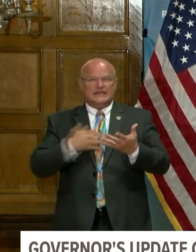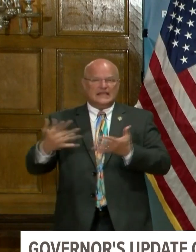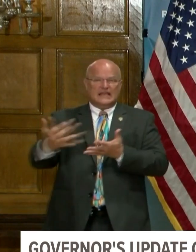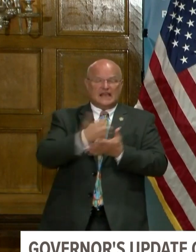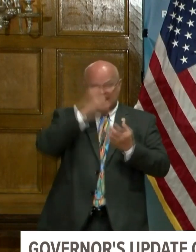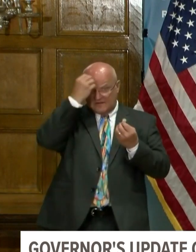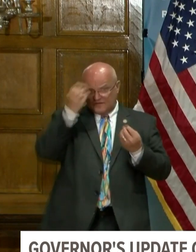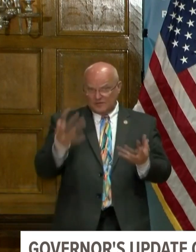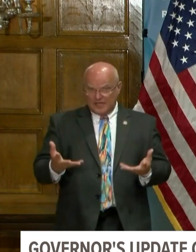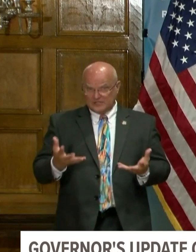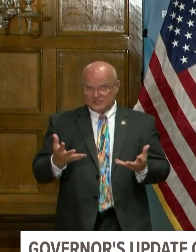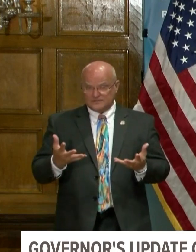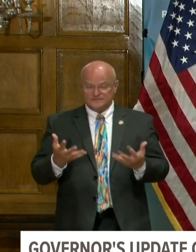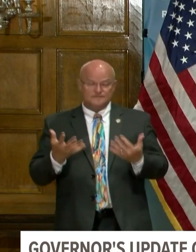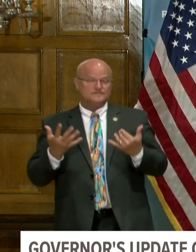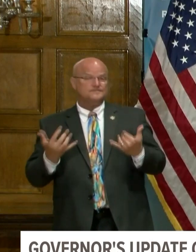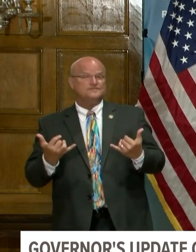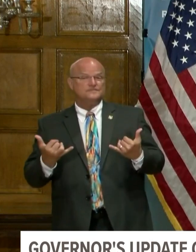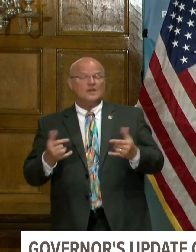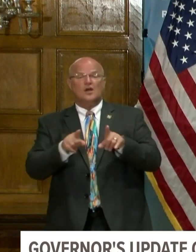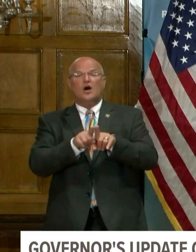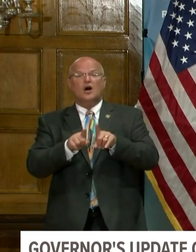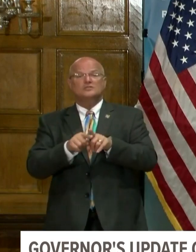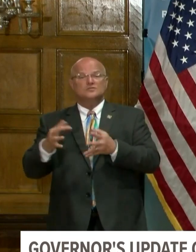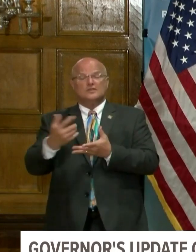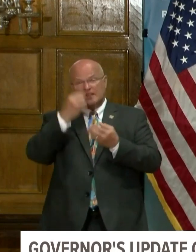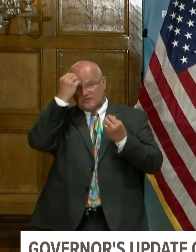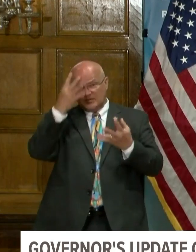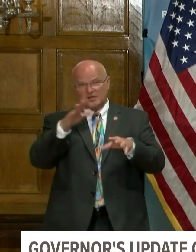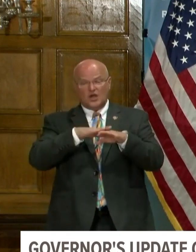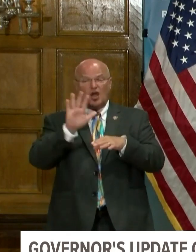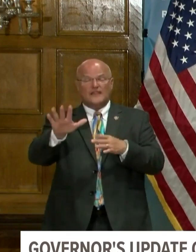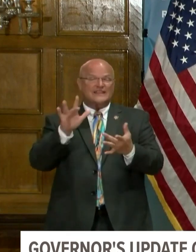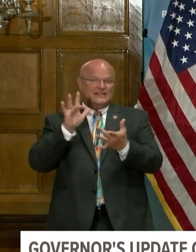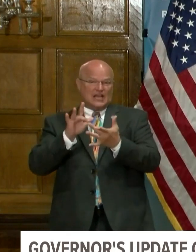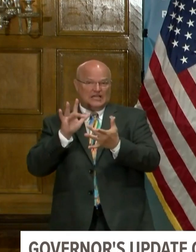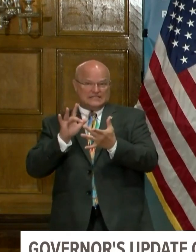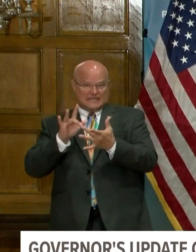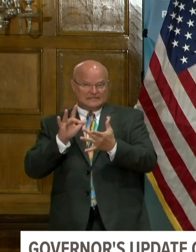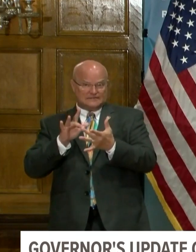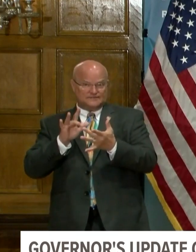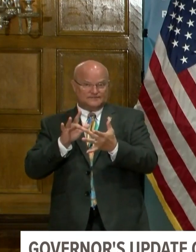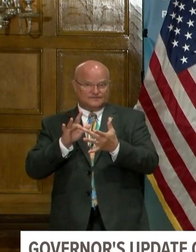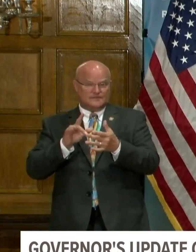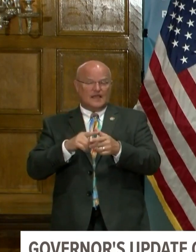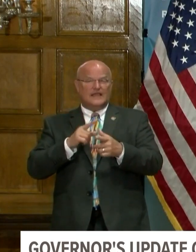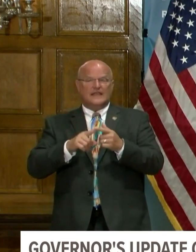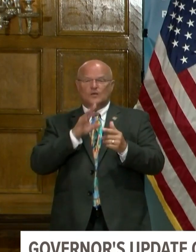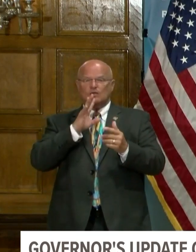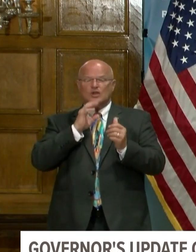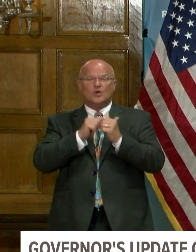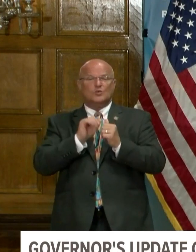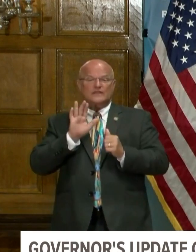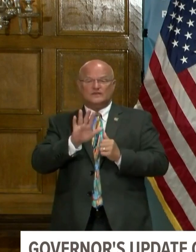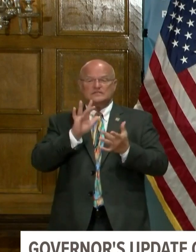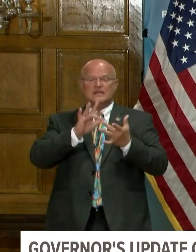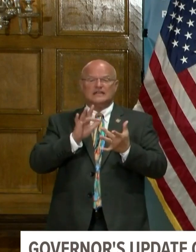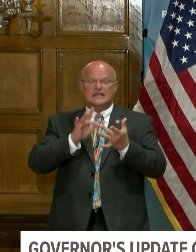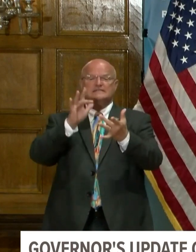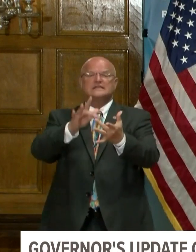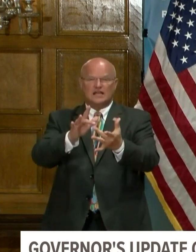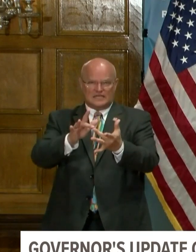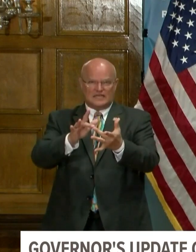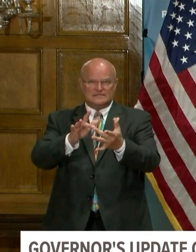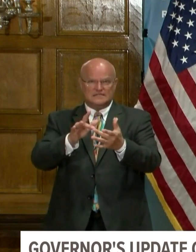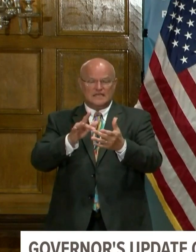gather that information. Now, we also gather information on their contacts, and then we talk to their contacts. Now, those